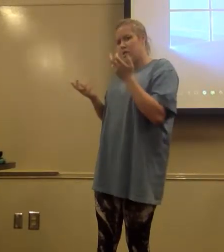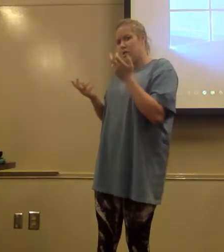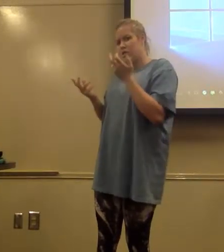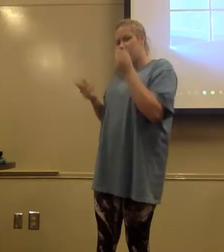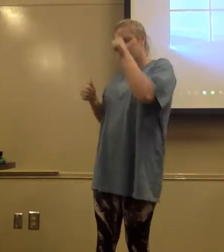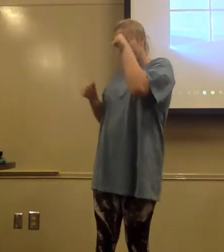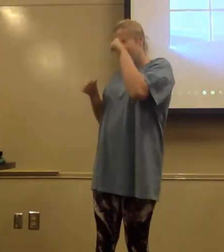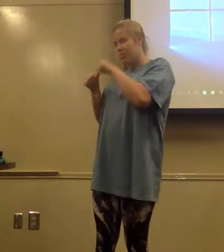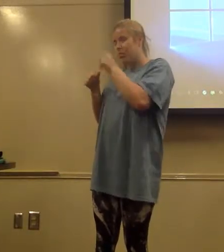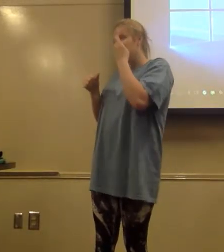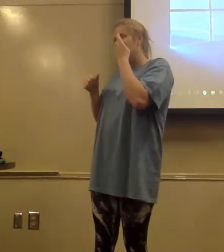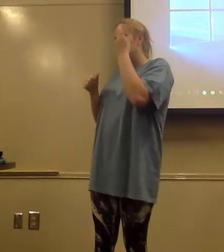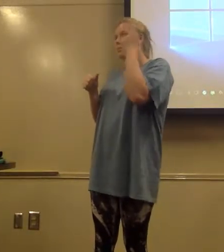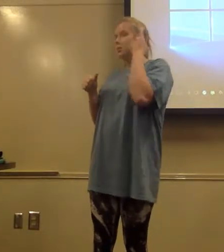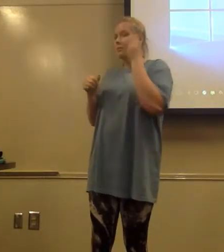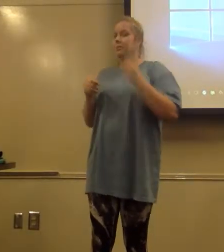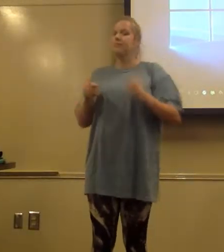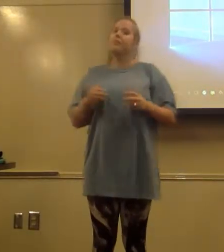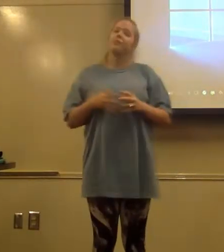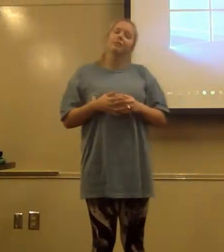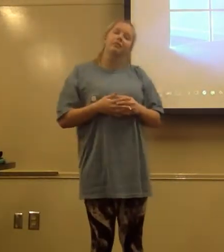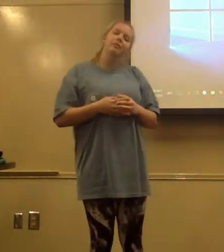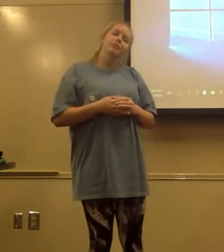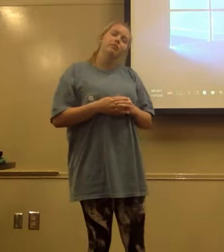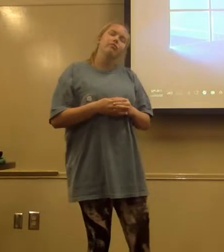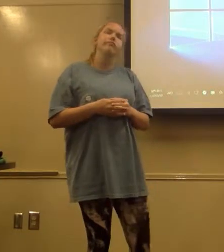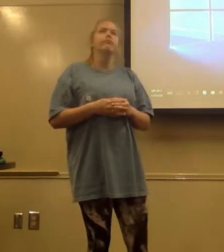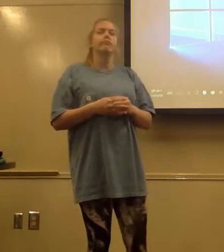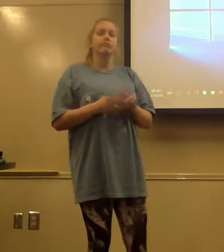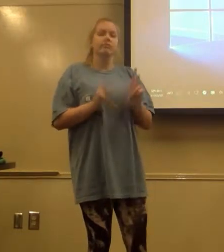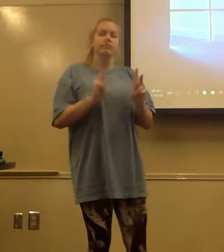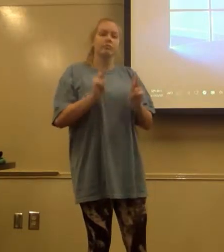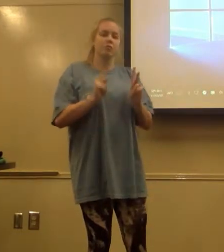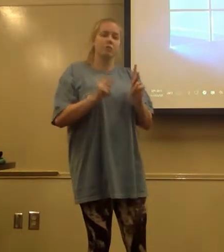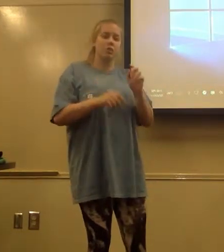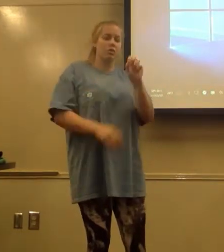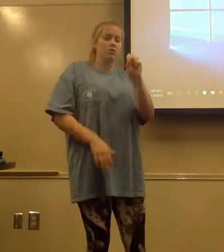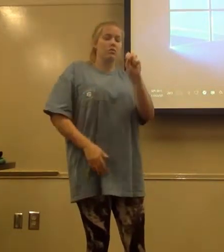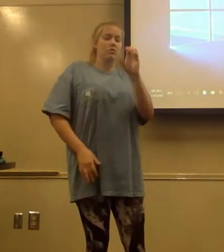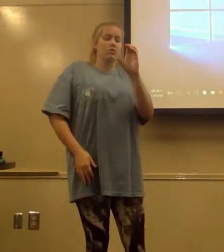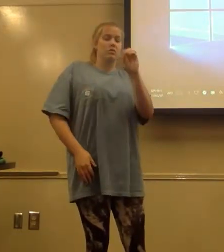you? Well, so, a lot of people don't know about Scott Stoll, who started this,